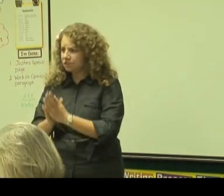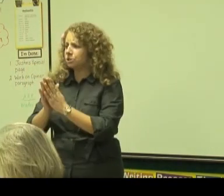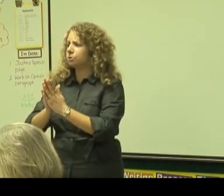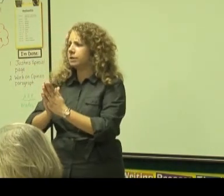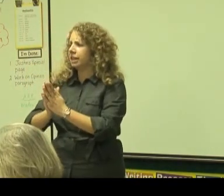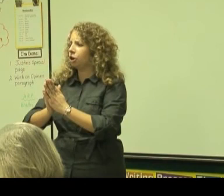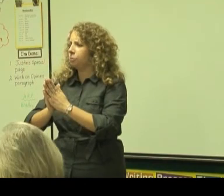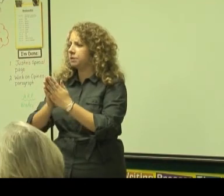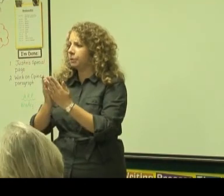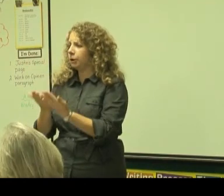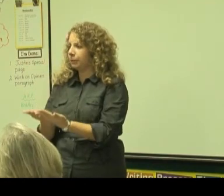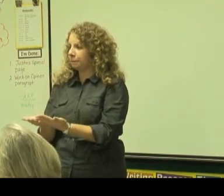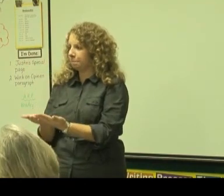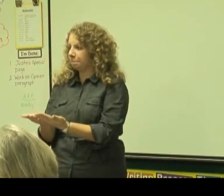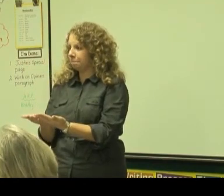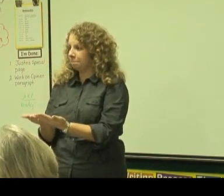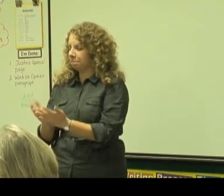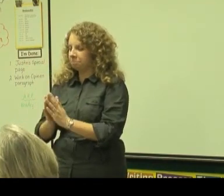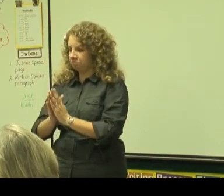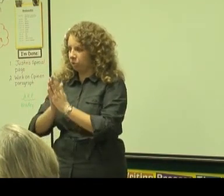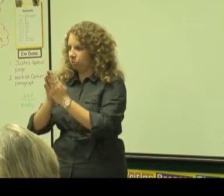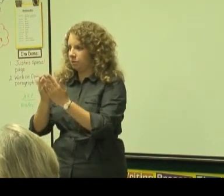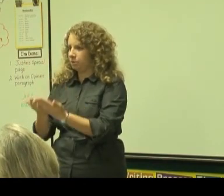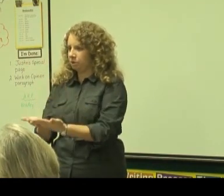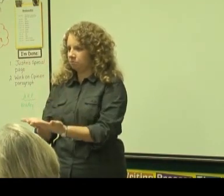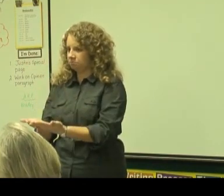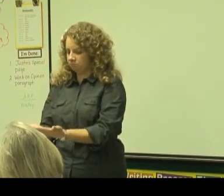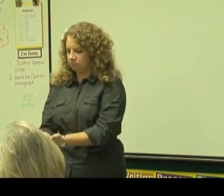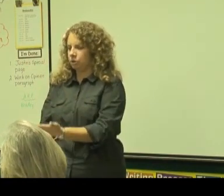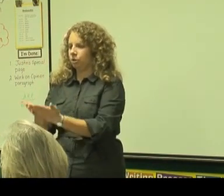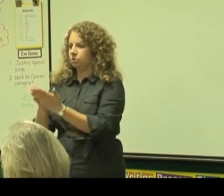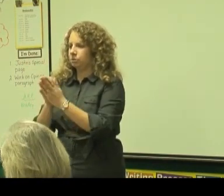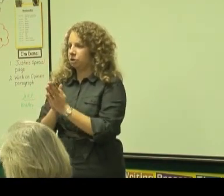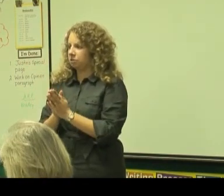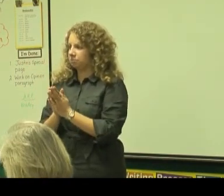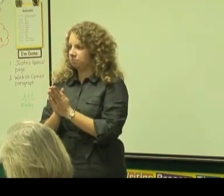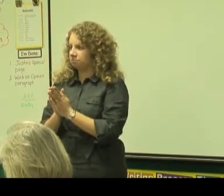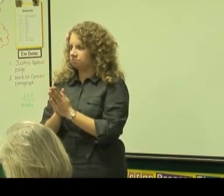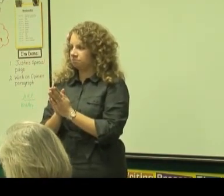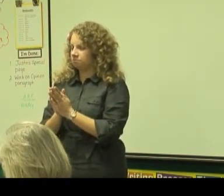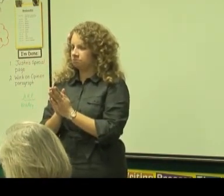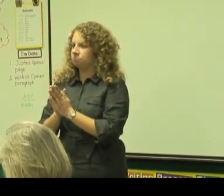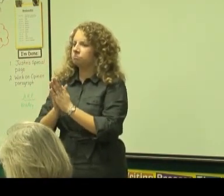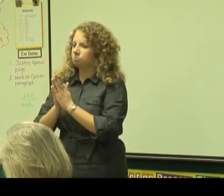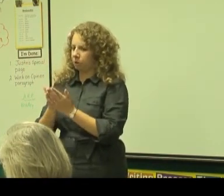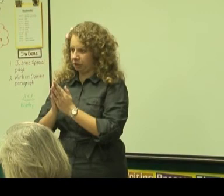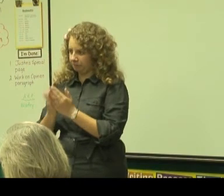This would be like open the book. Open the book. Close the book. Book.